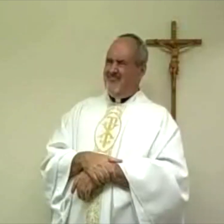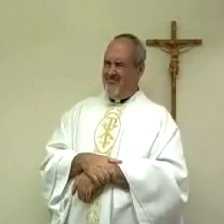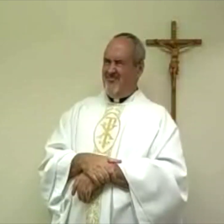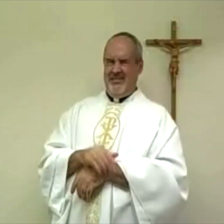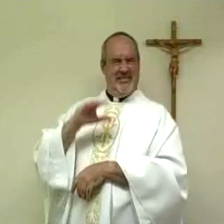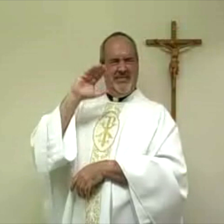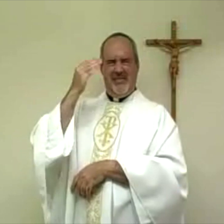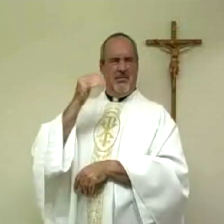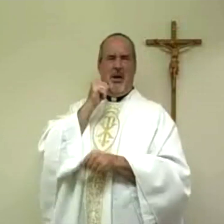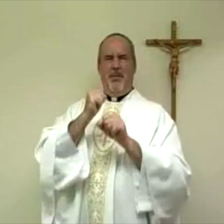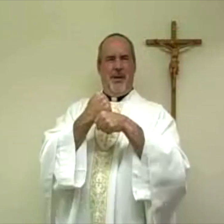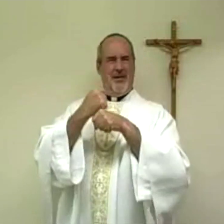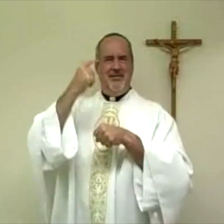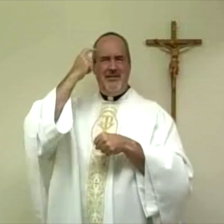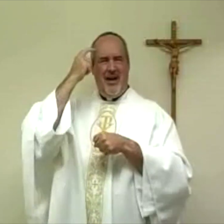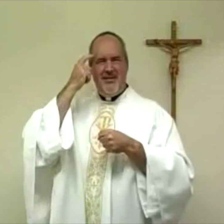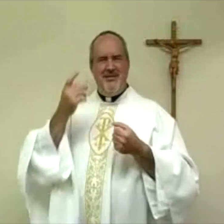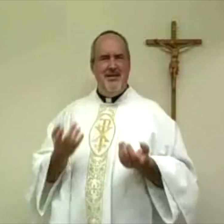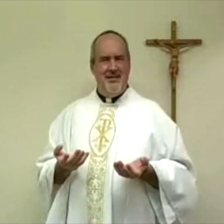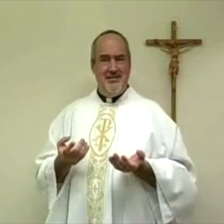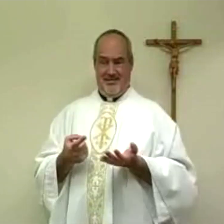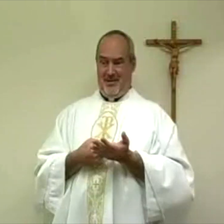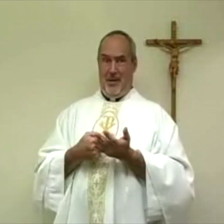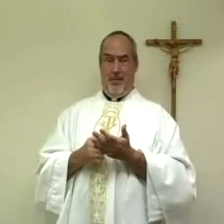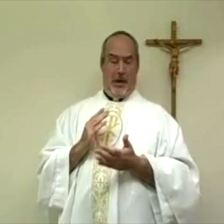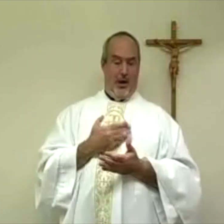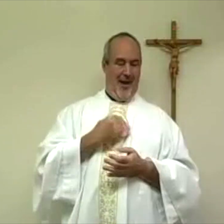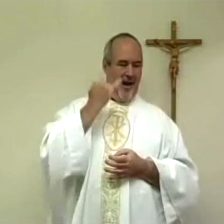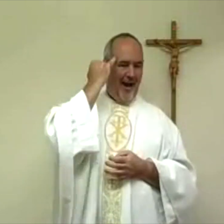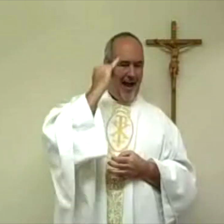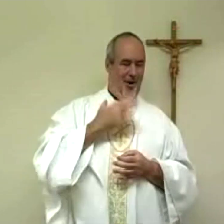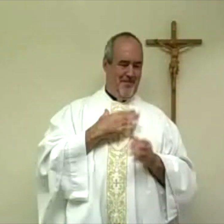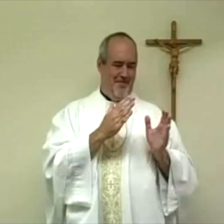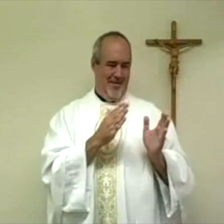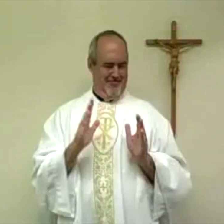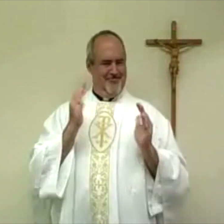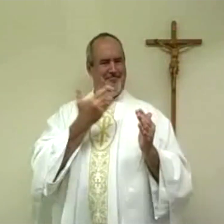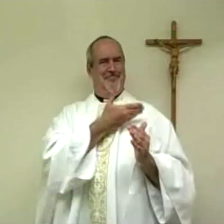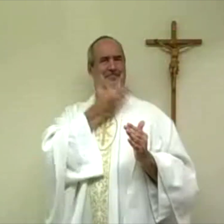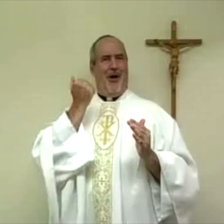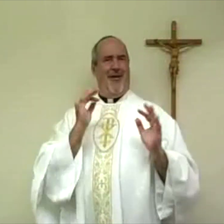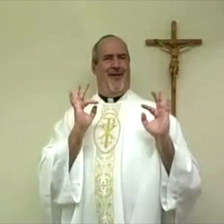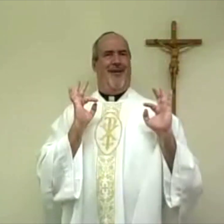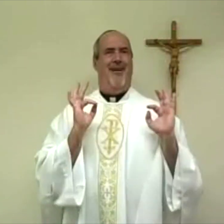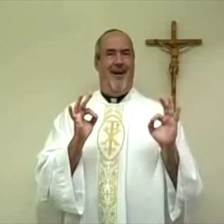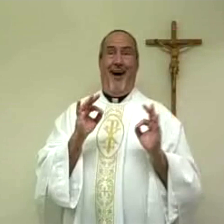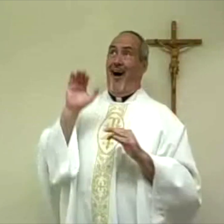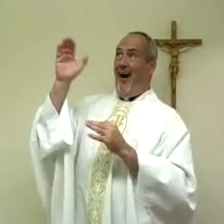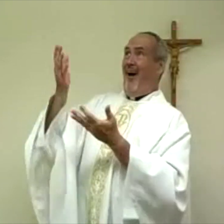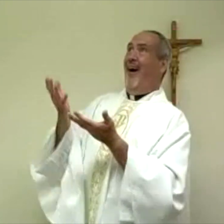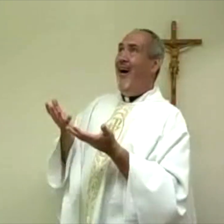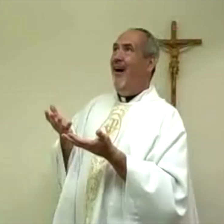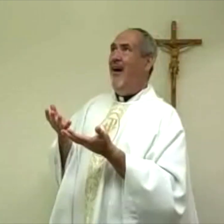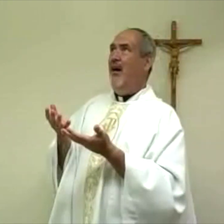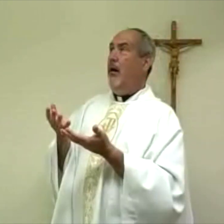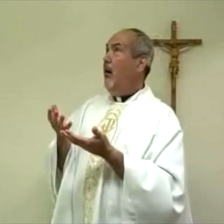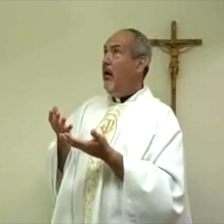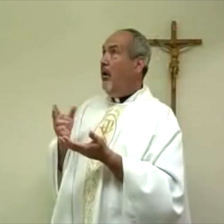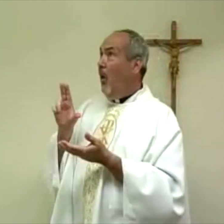plans that we question and they don't seem to make sense to us, but we think our ideas and our plans are